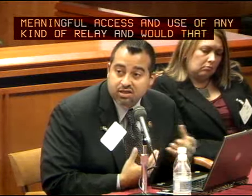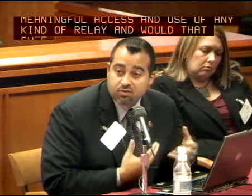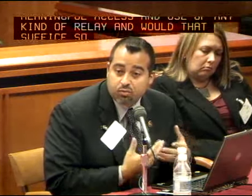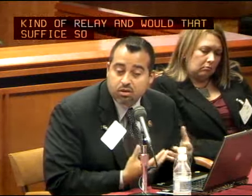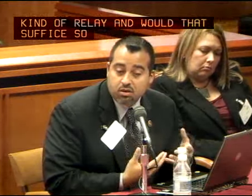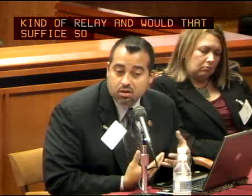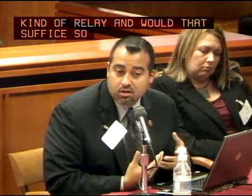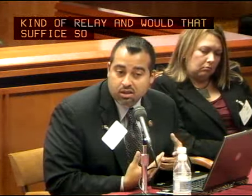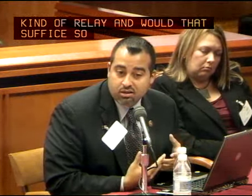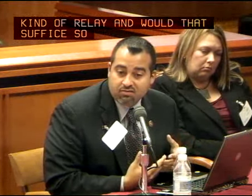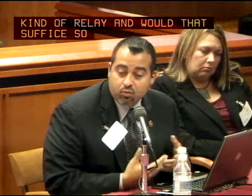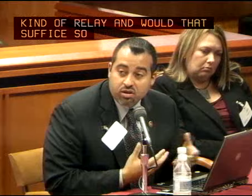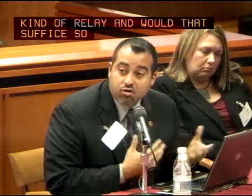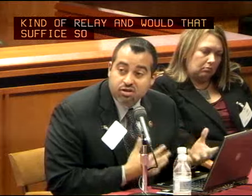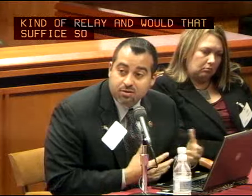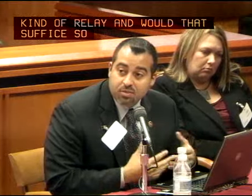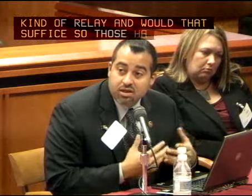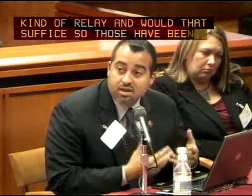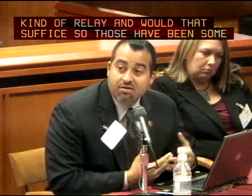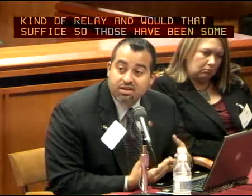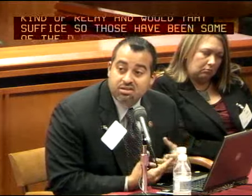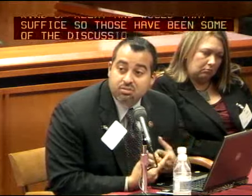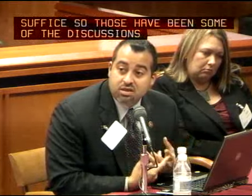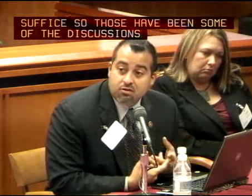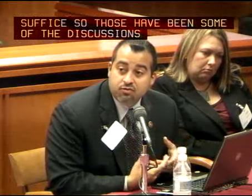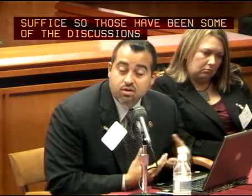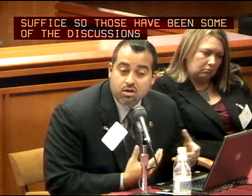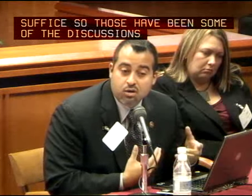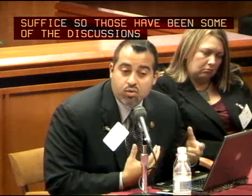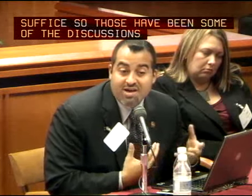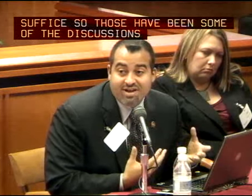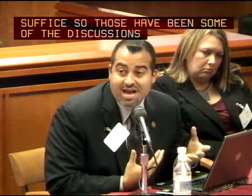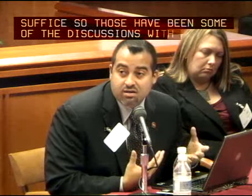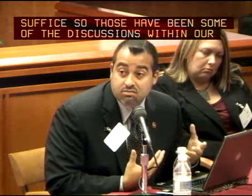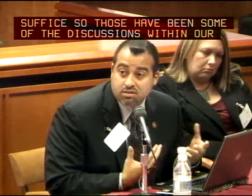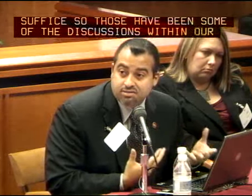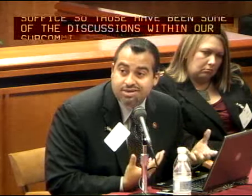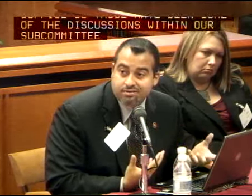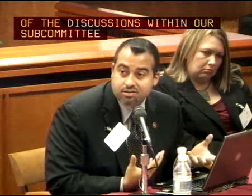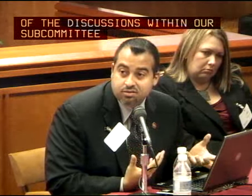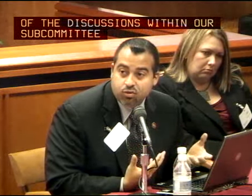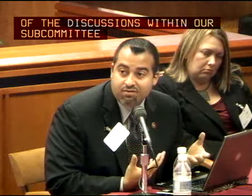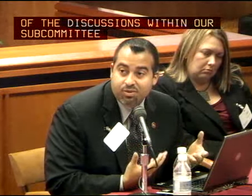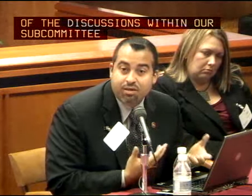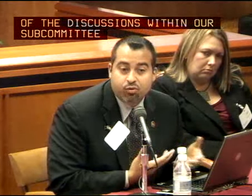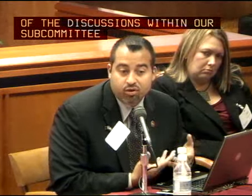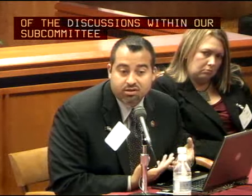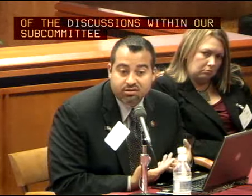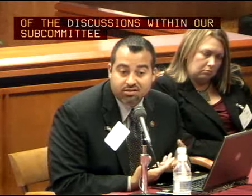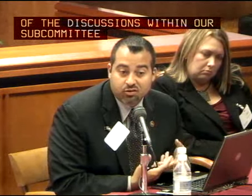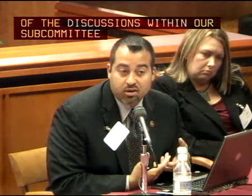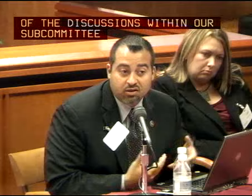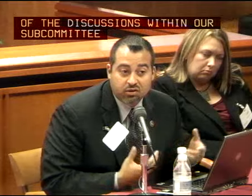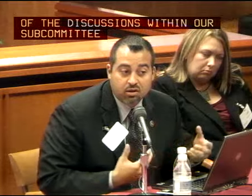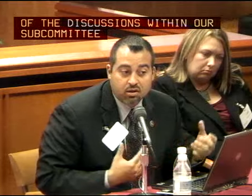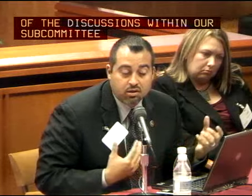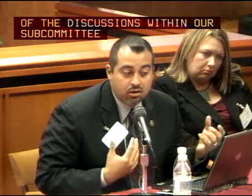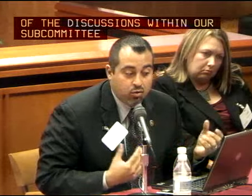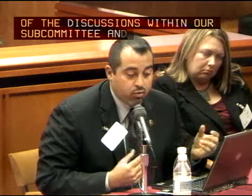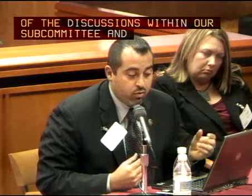even within our subcommittee and the advocates themselves, we haven't had consensus. We haven't been able to reach consensus because we're